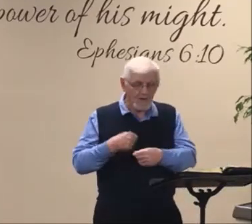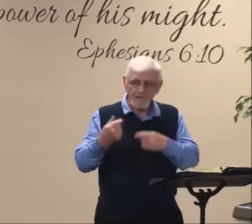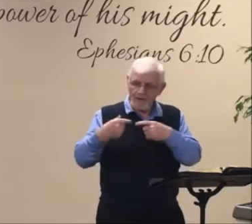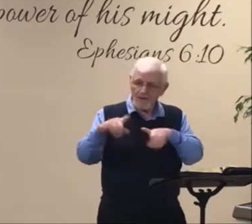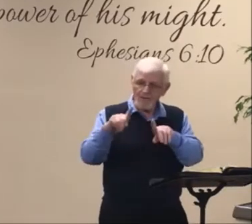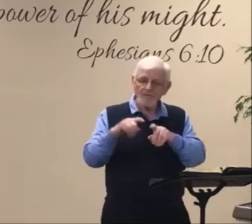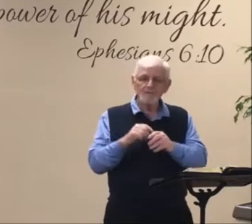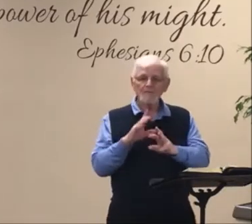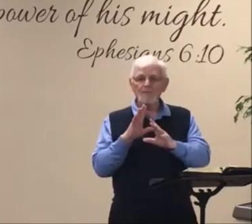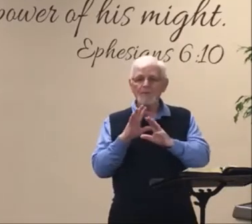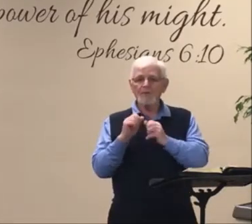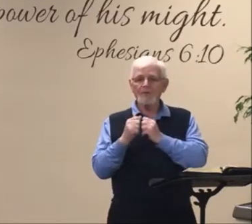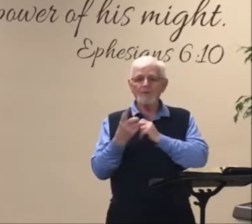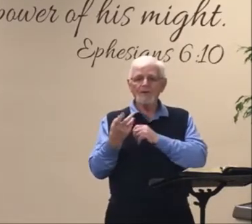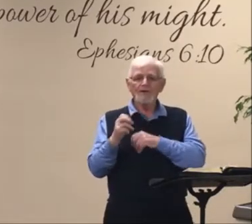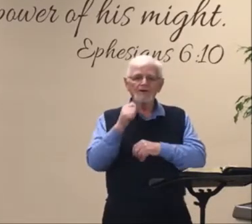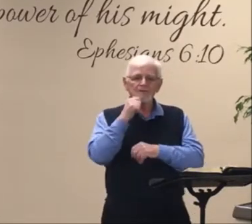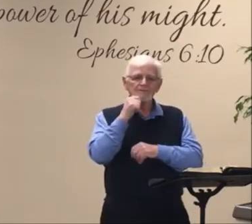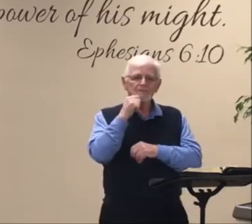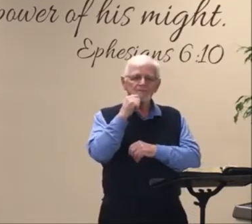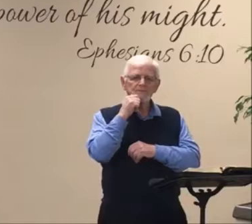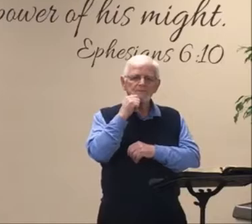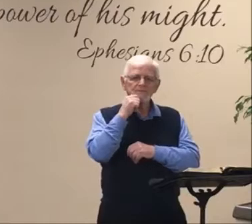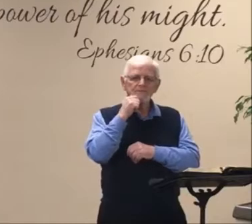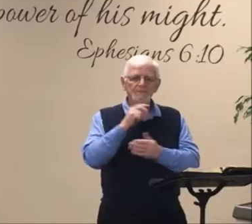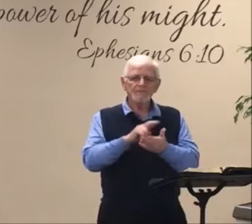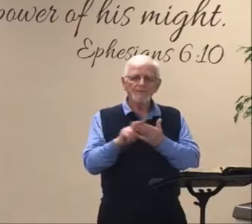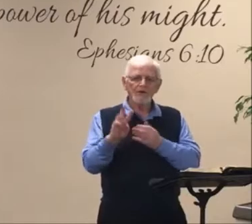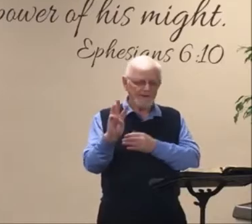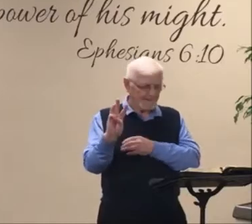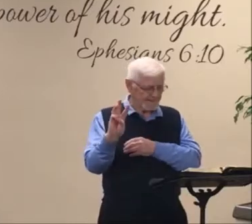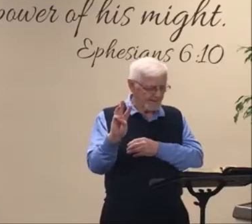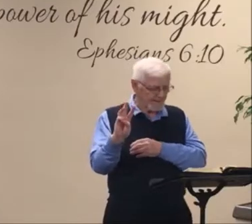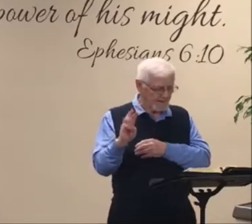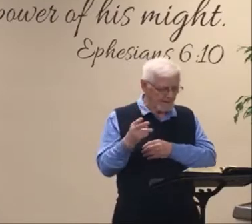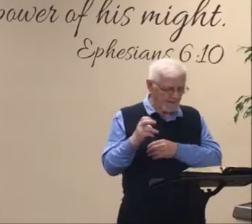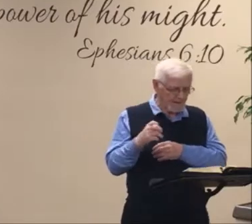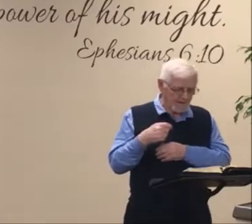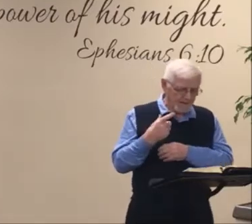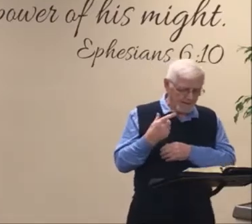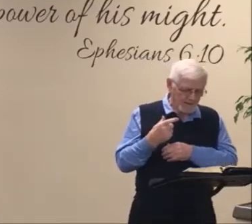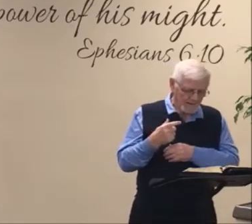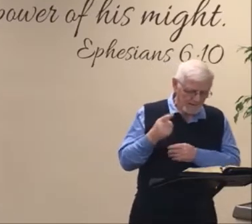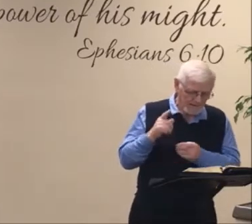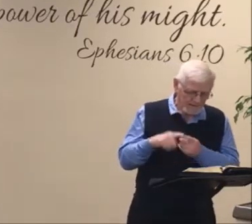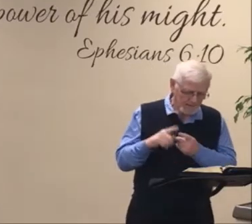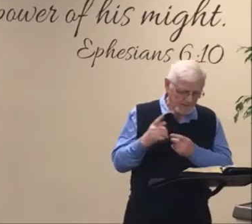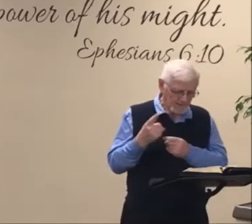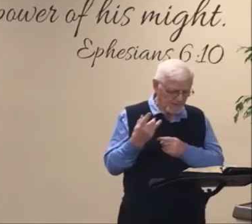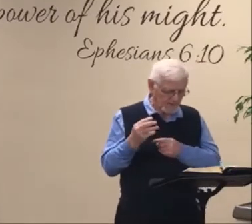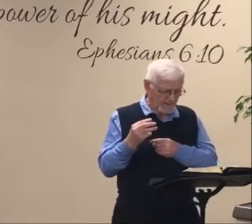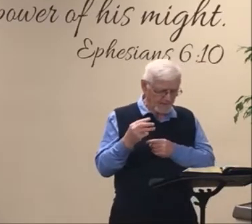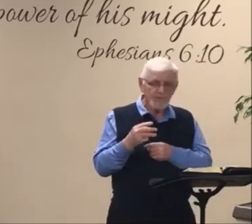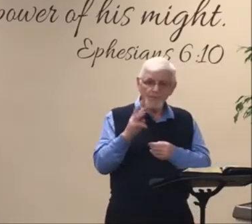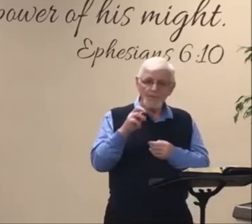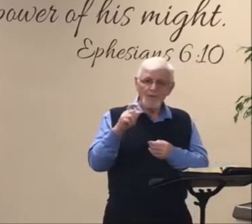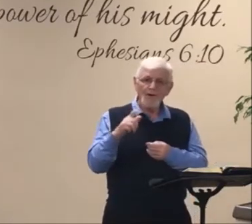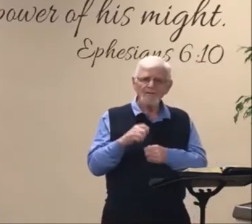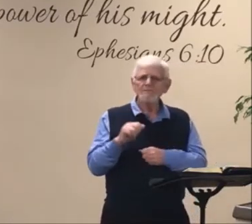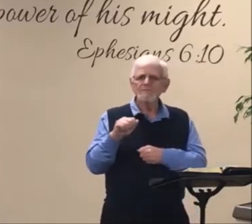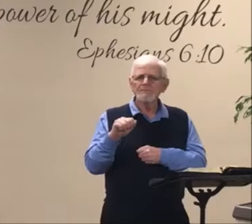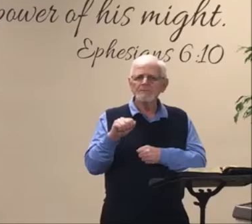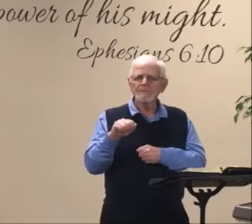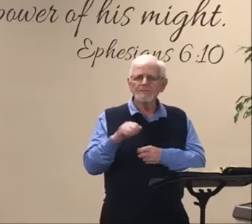I'm going to go strike up a conversation with this girl. Verse 6, and he said unto them, is he well? And they said, he is well. And behold, Rachel,